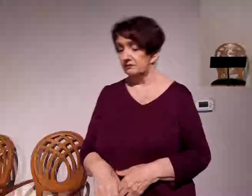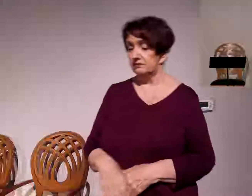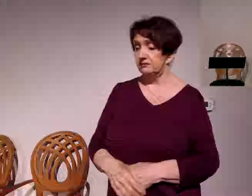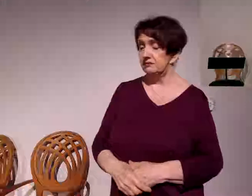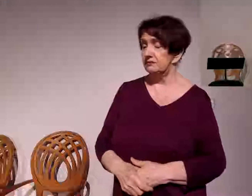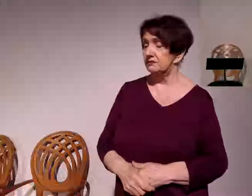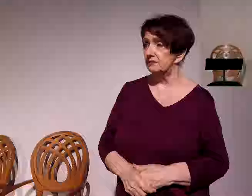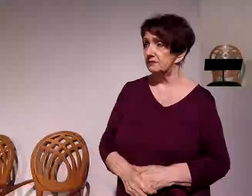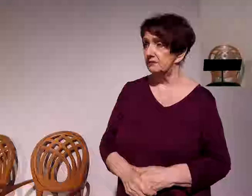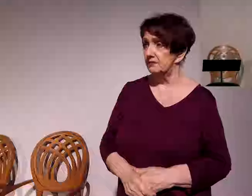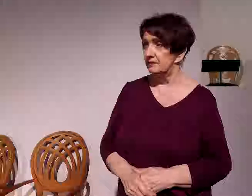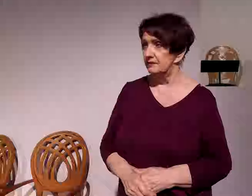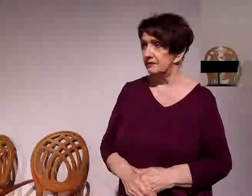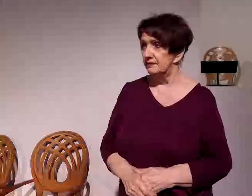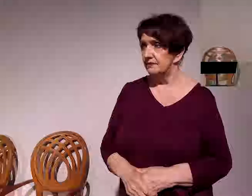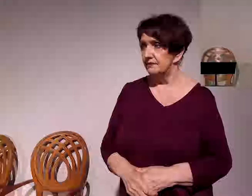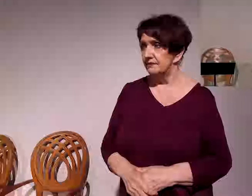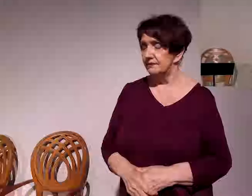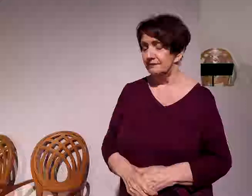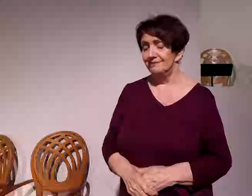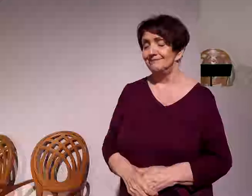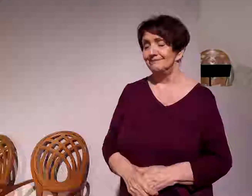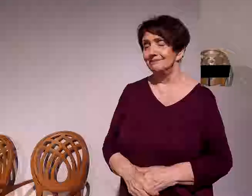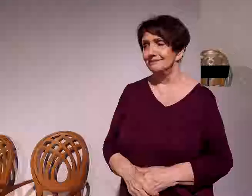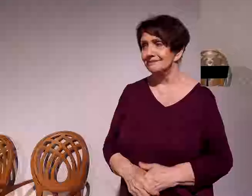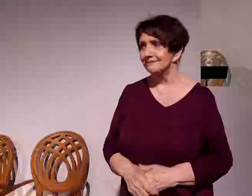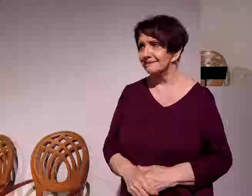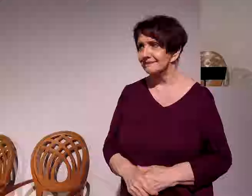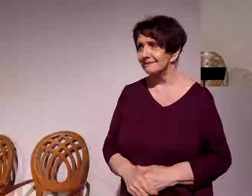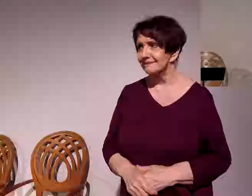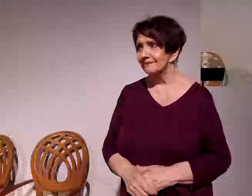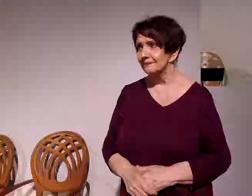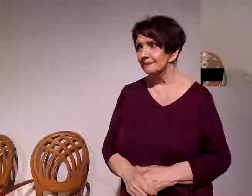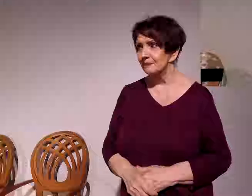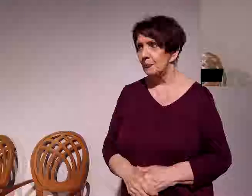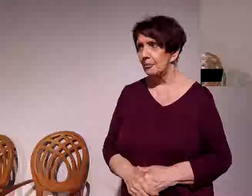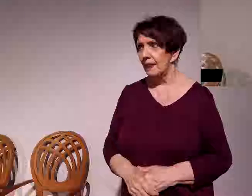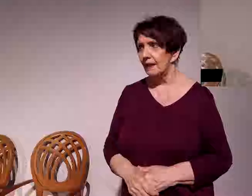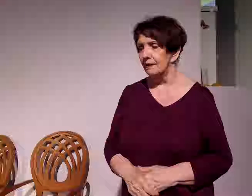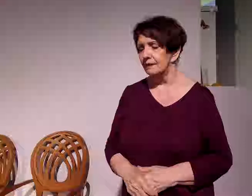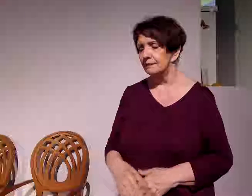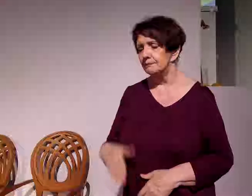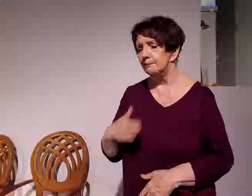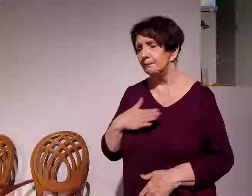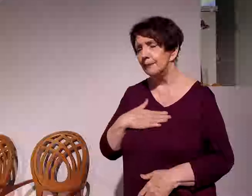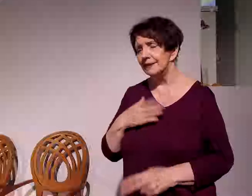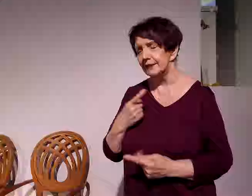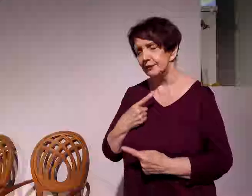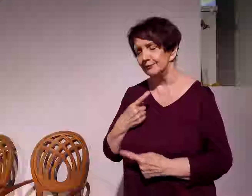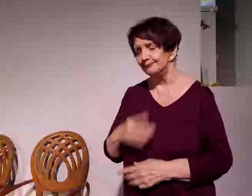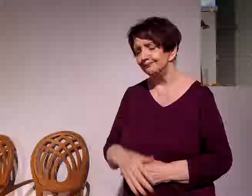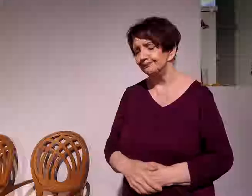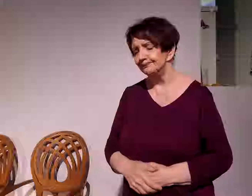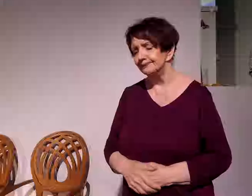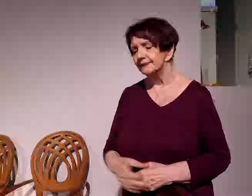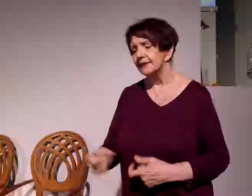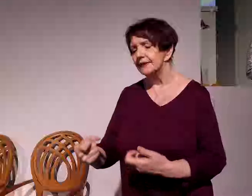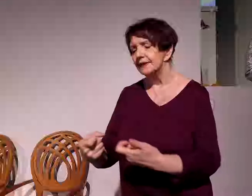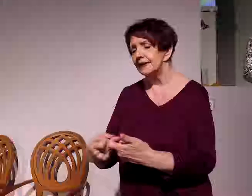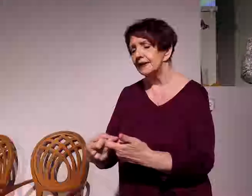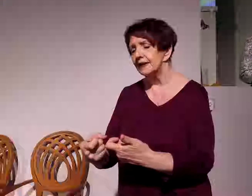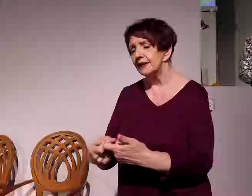kindly. looked at her very kindly and with a sort of whimsical smile and answered, My dear, "My dear,